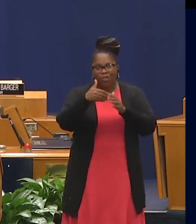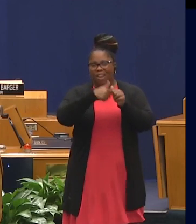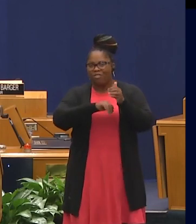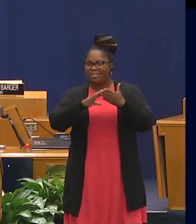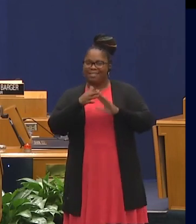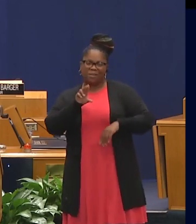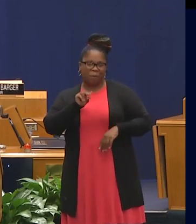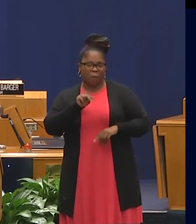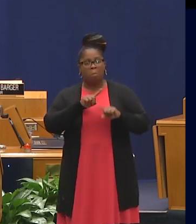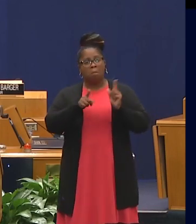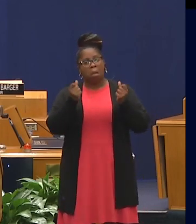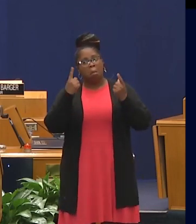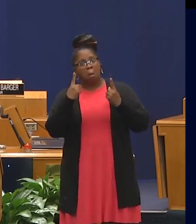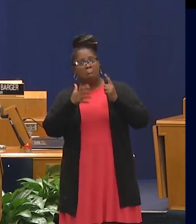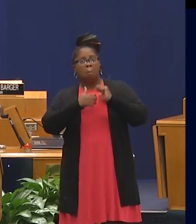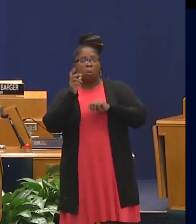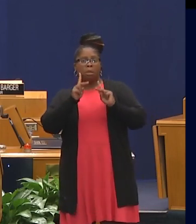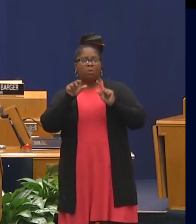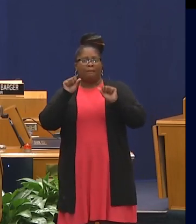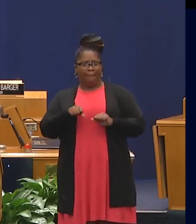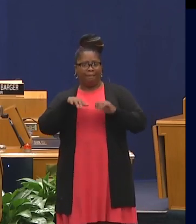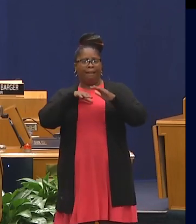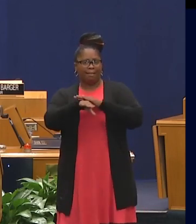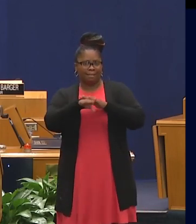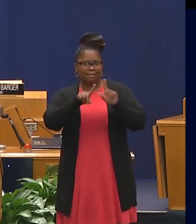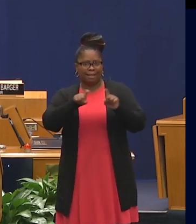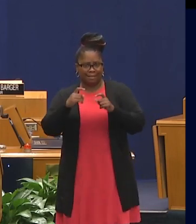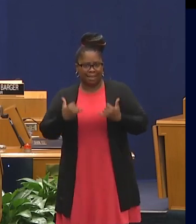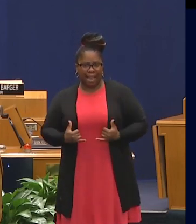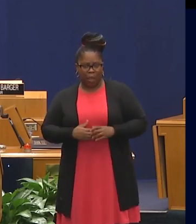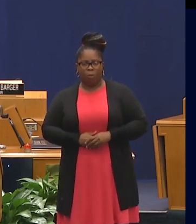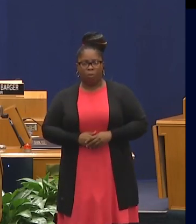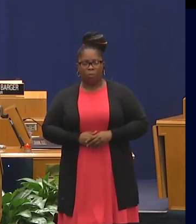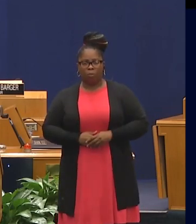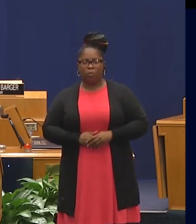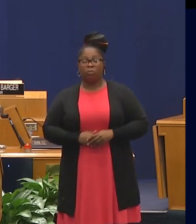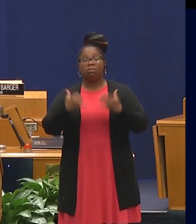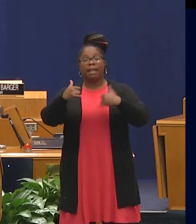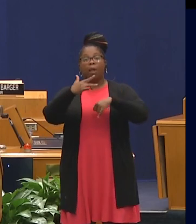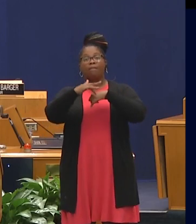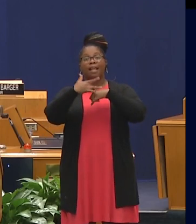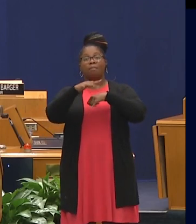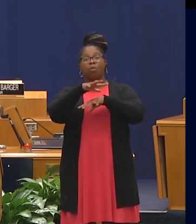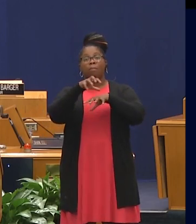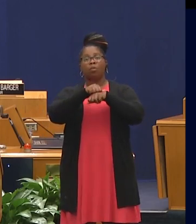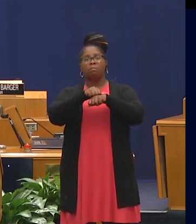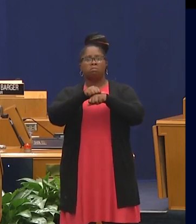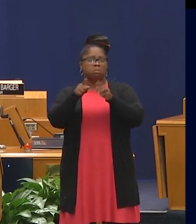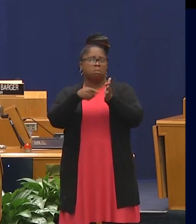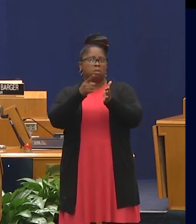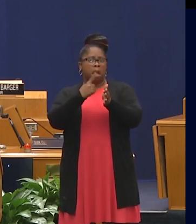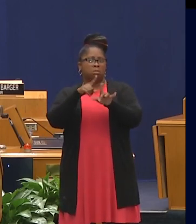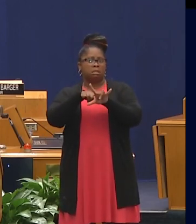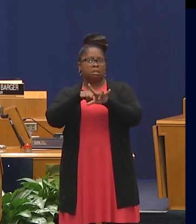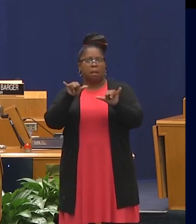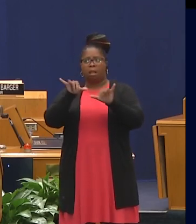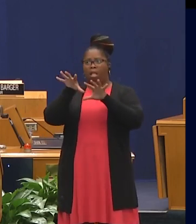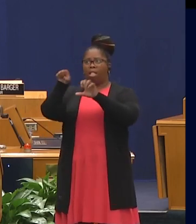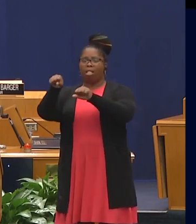where testing is accessible to the vast majority of our communities. We now have available appointments, often same day, across our testing